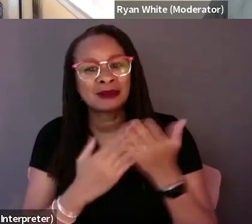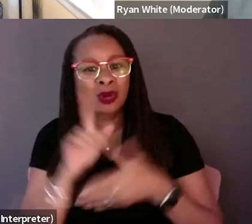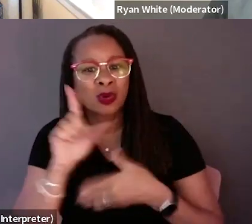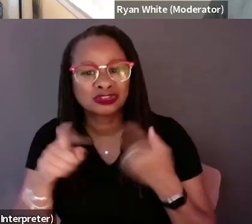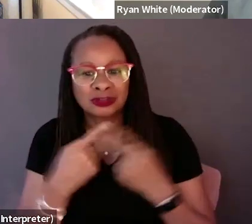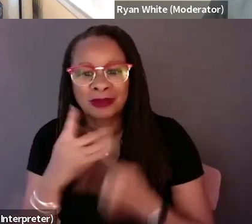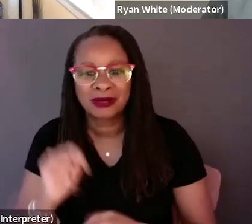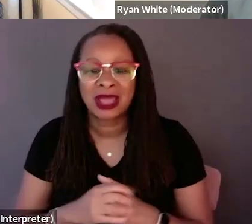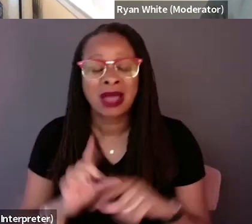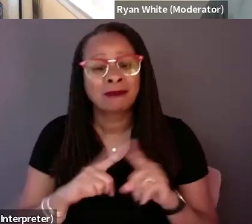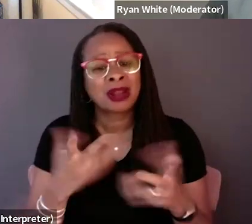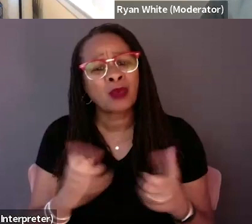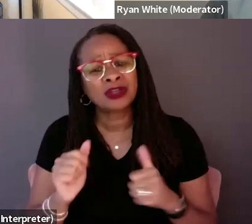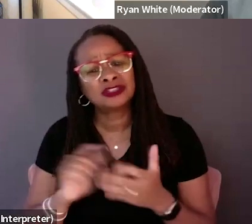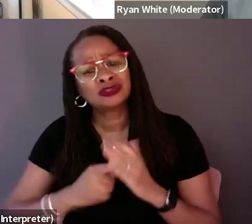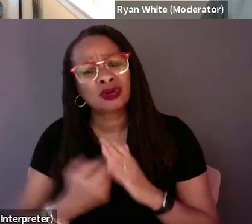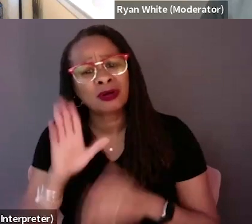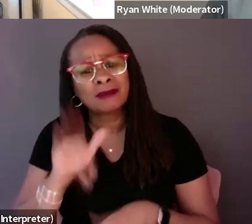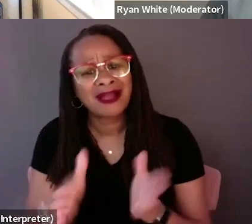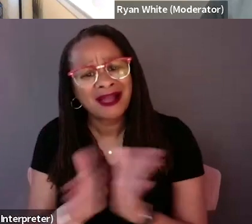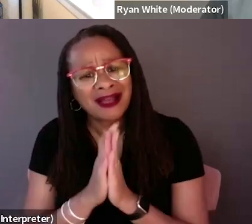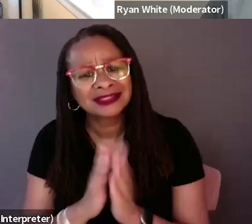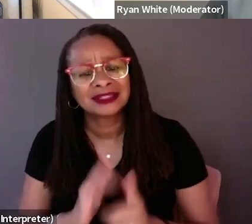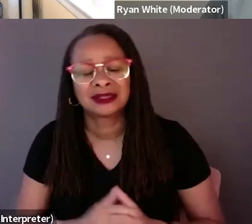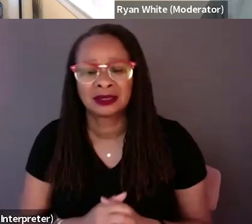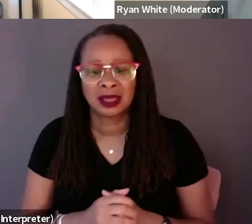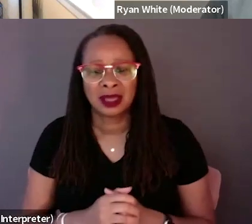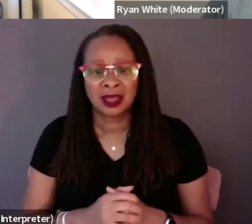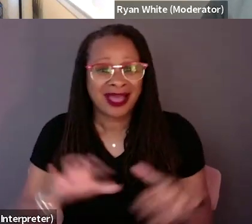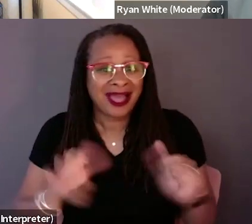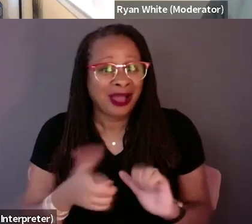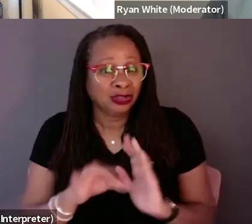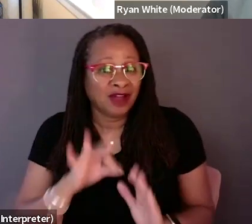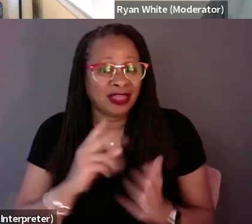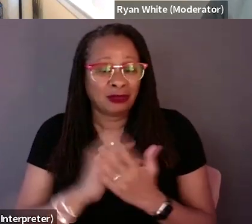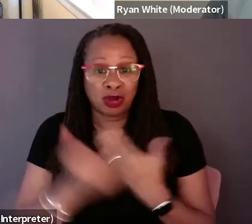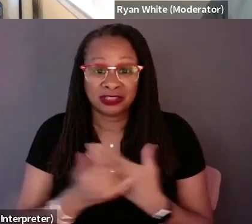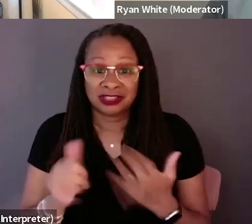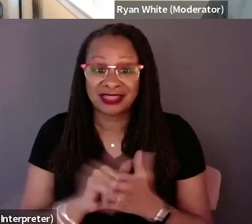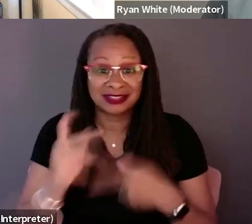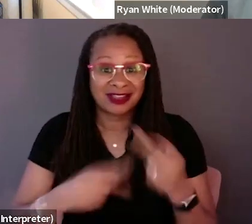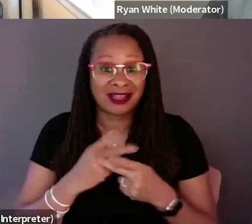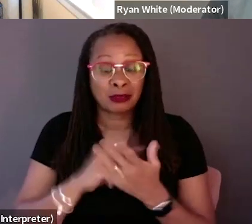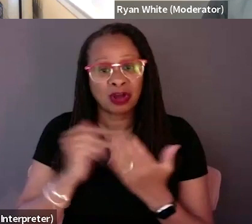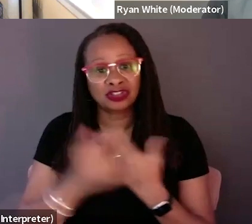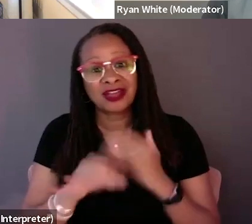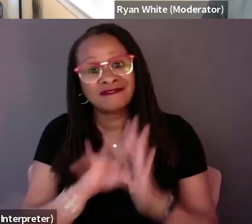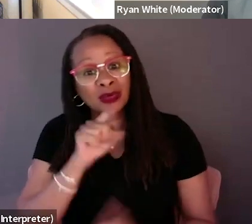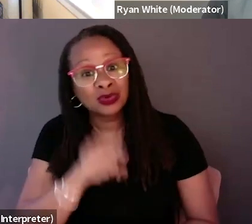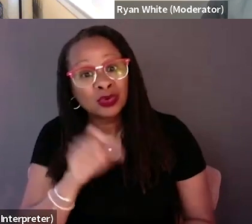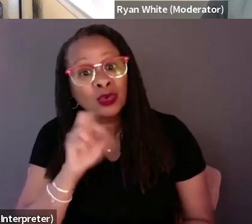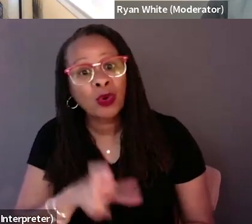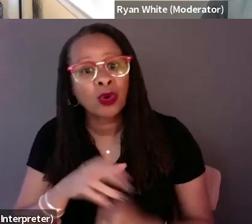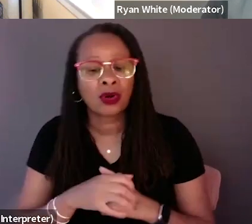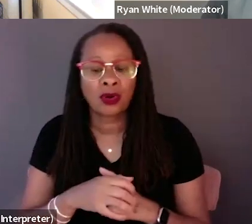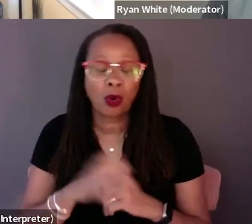questions about it. But I just want to begin by asking, like, how did you find this project? Is it one of those projects that found you, or